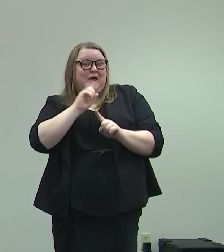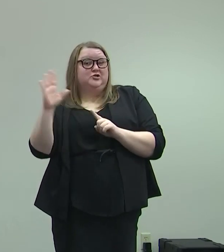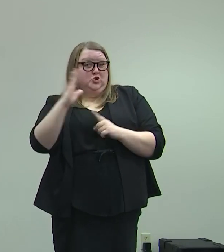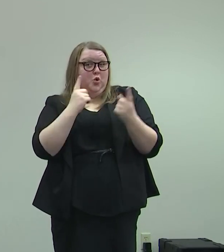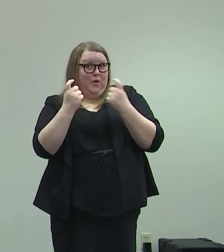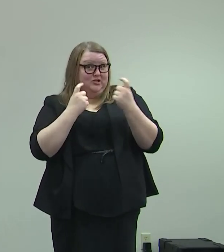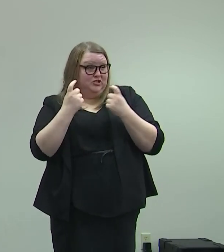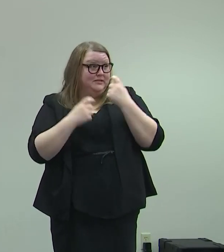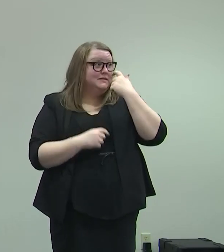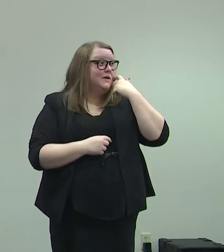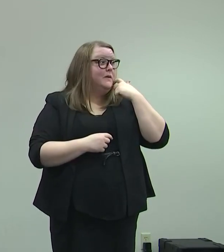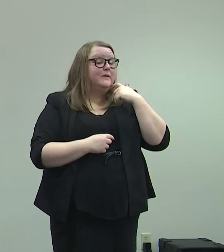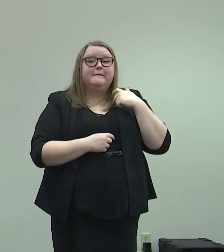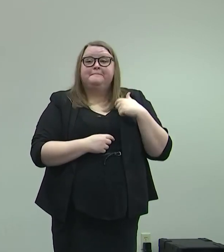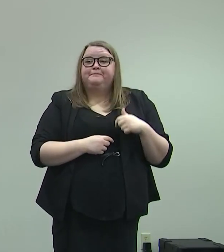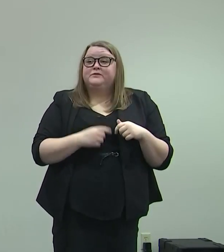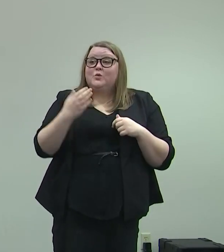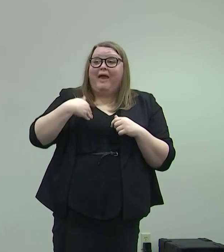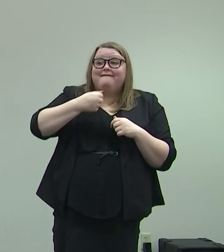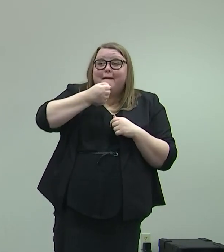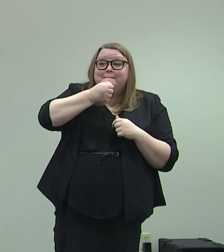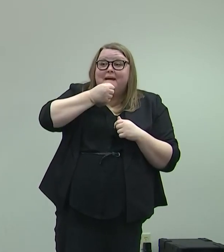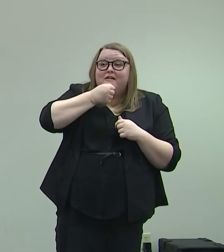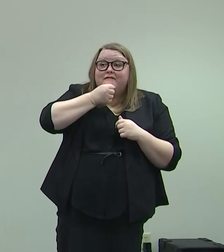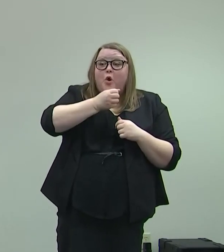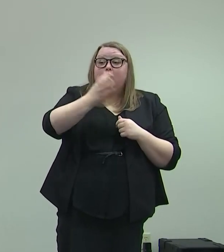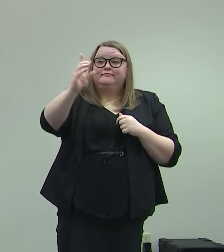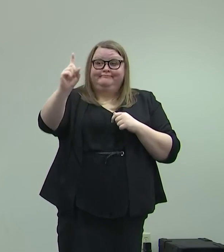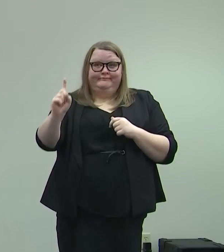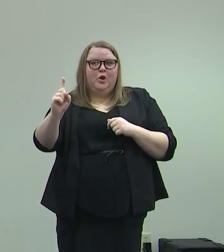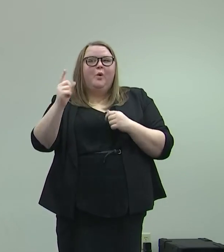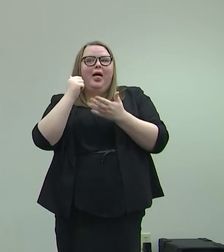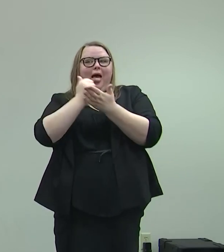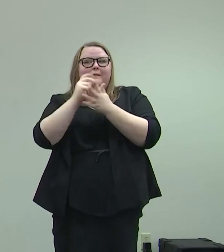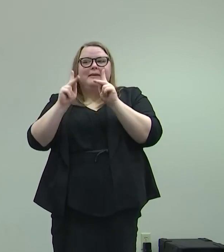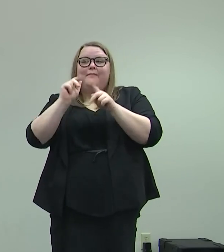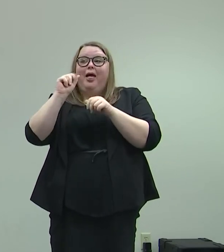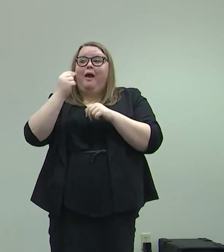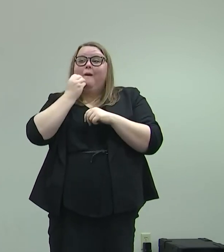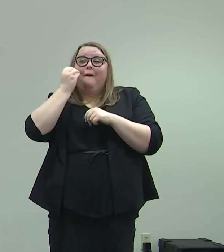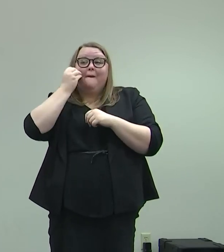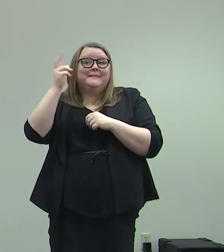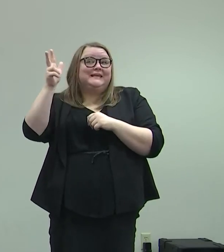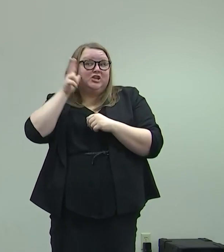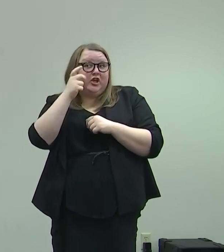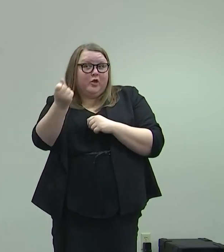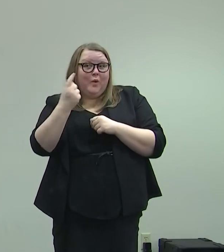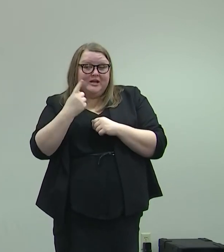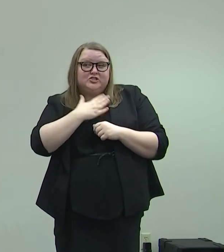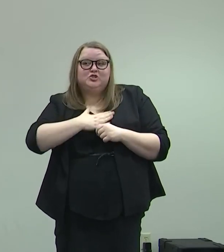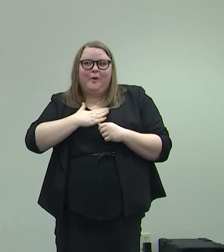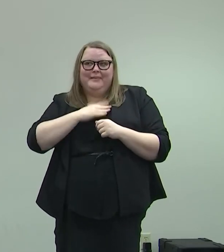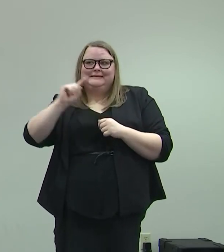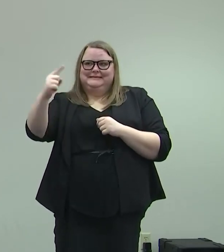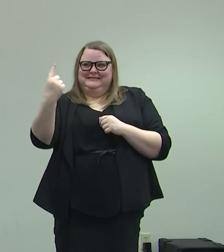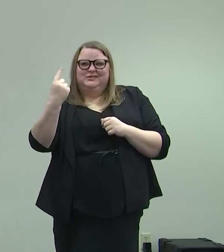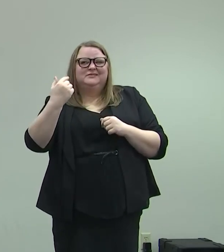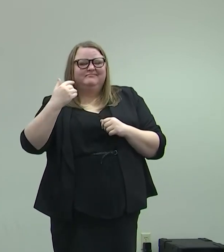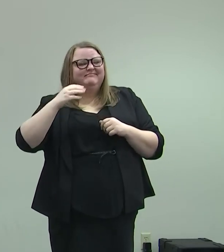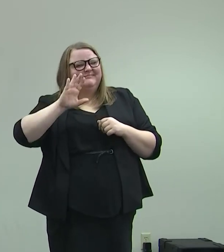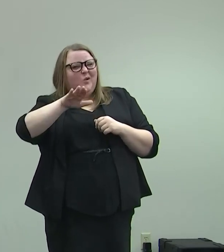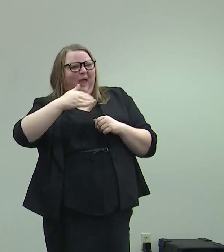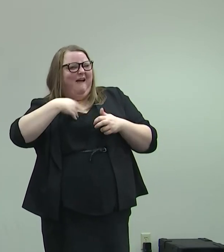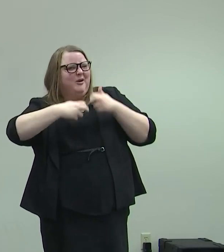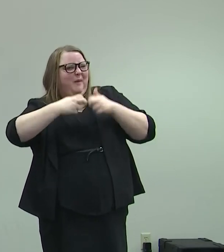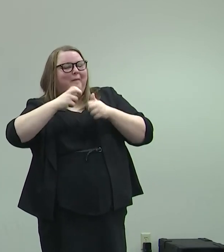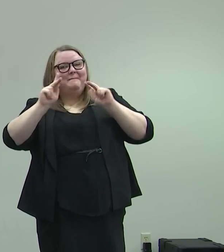if anybody has any. Thank you, everyone. We have a microphone stand up here. That'll help the folks at home hear the questions. Yeah, we had a problem with the folks at home